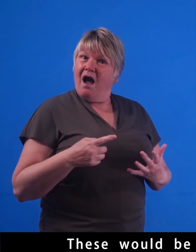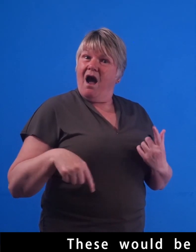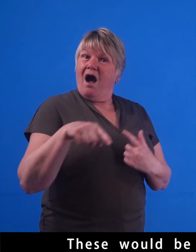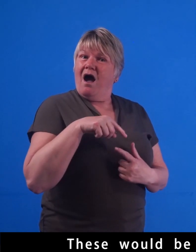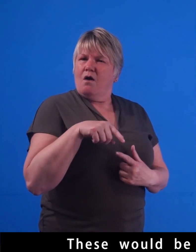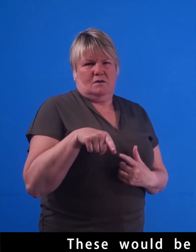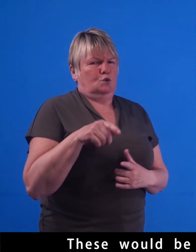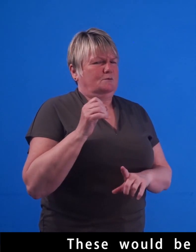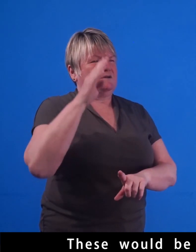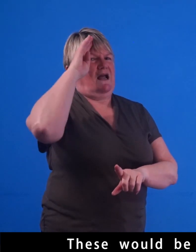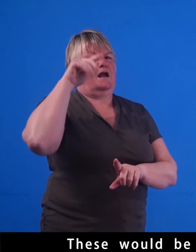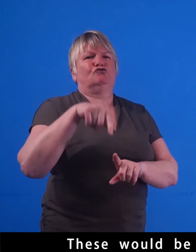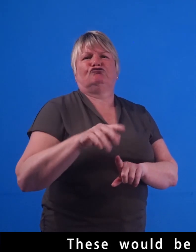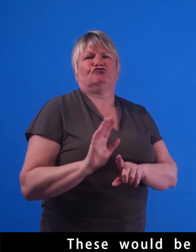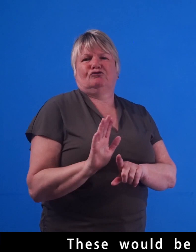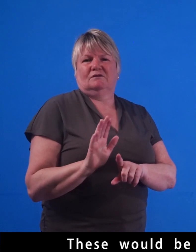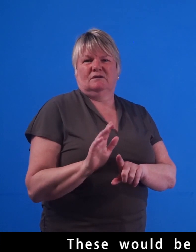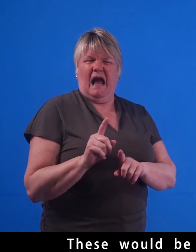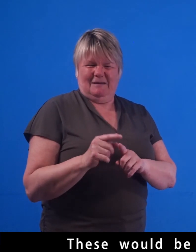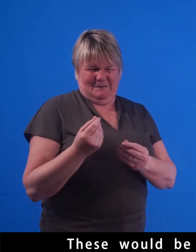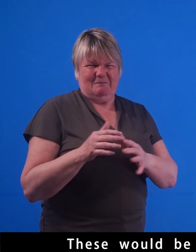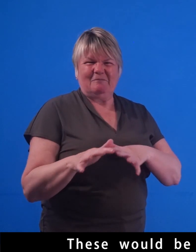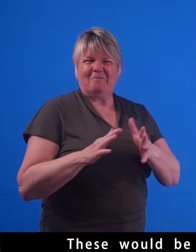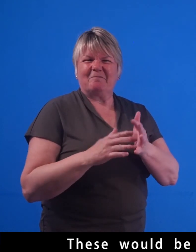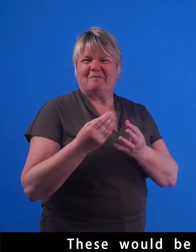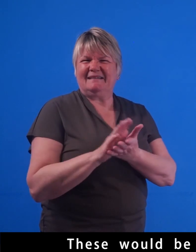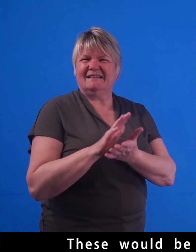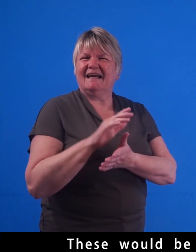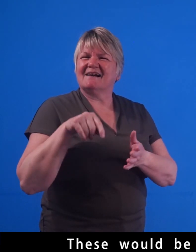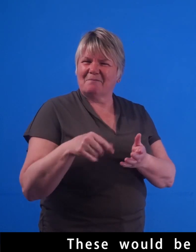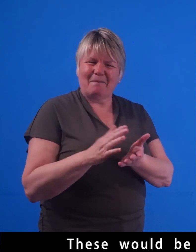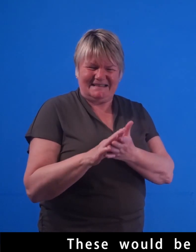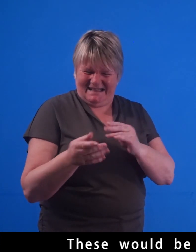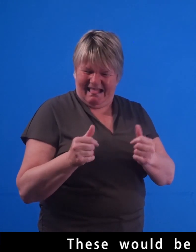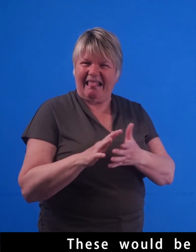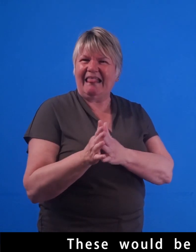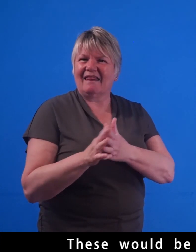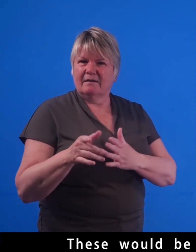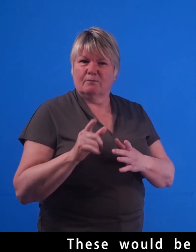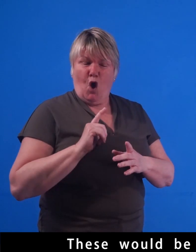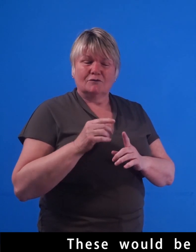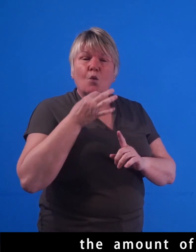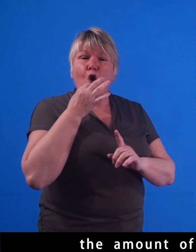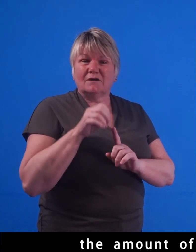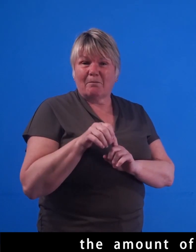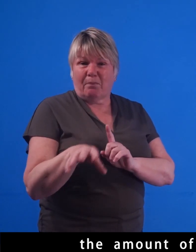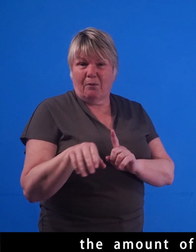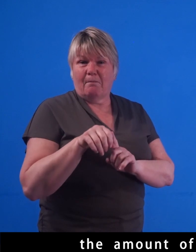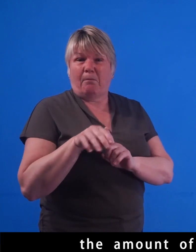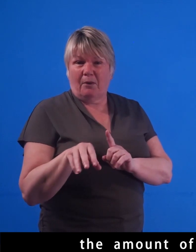These would be considered too dangerous for children today, and were certainly messy. The amount of